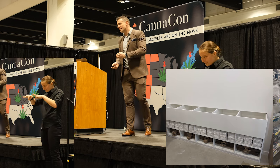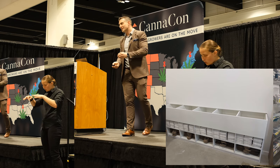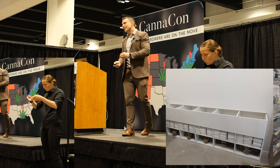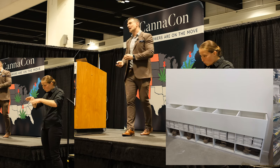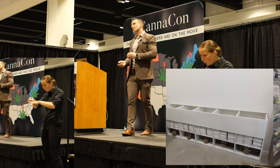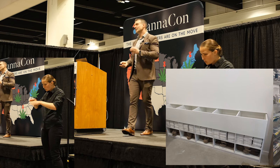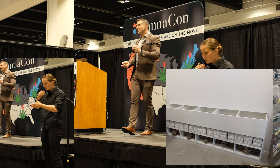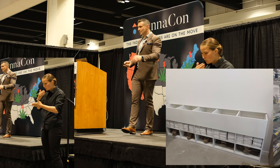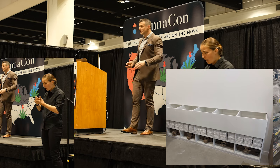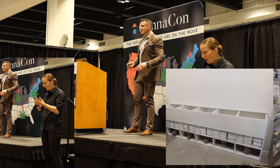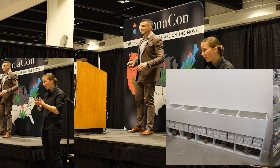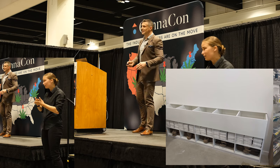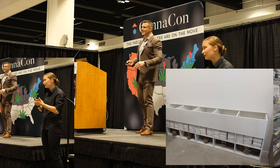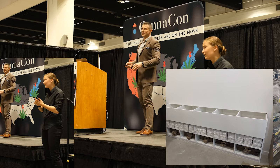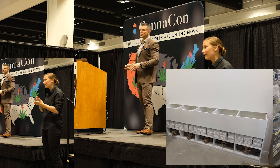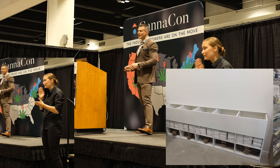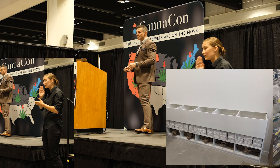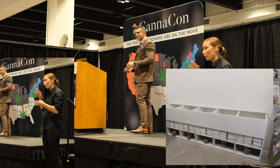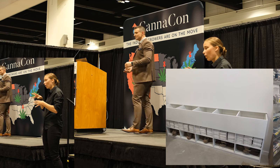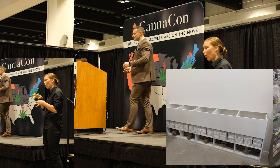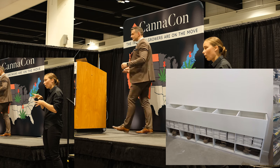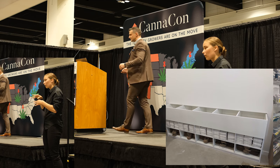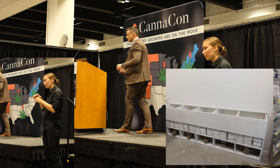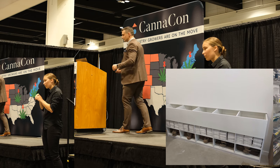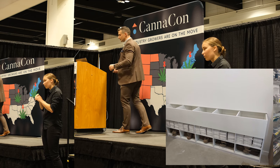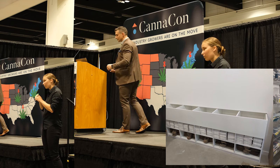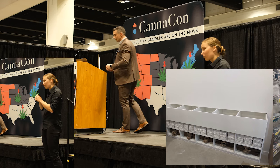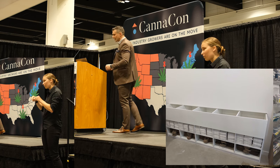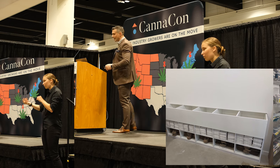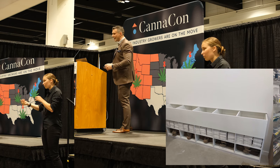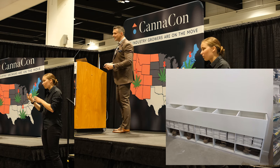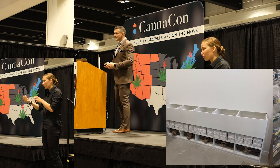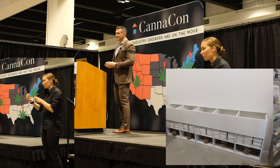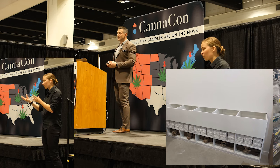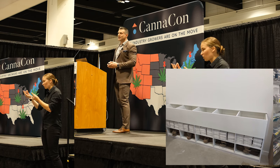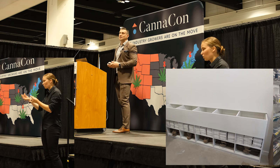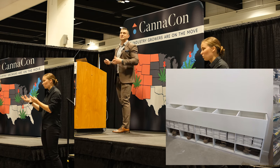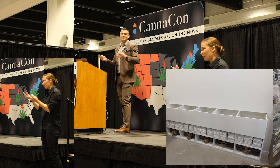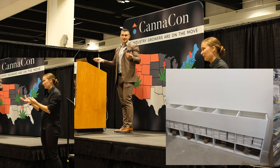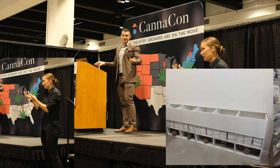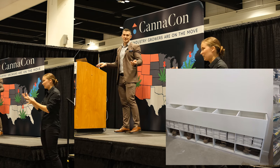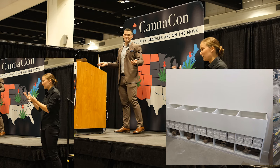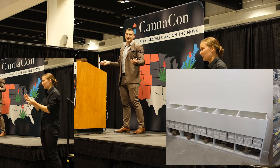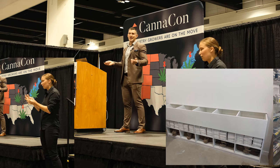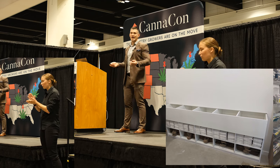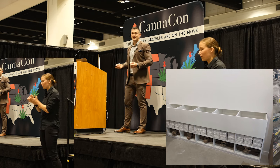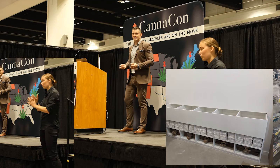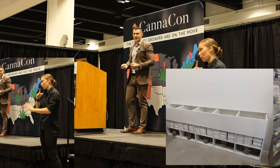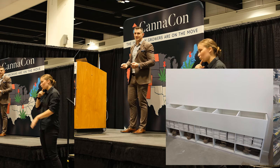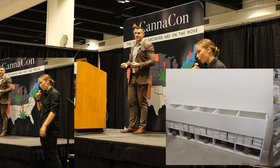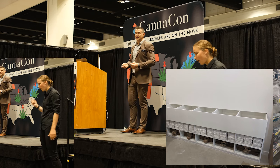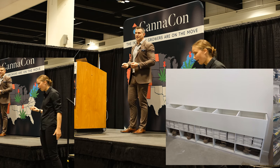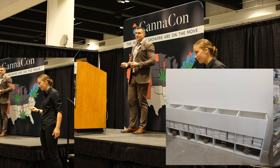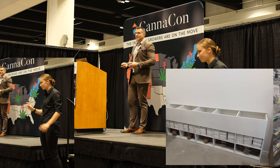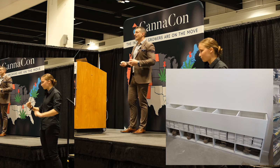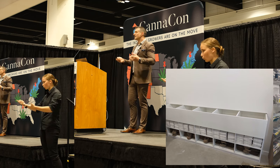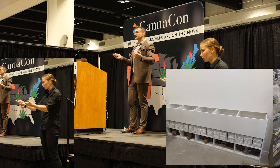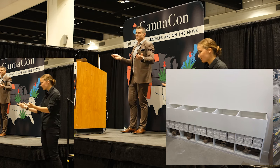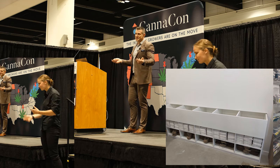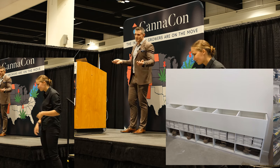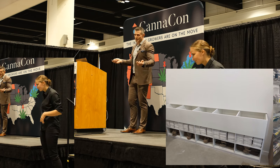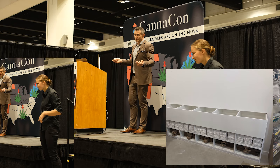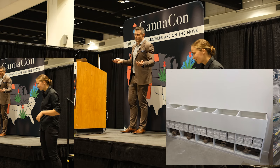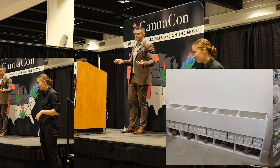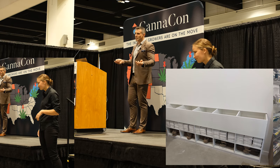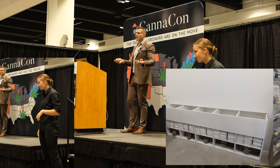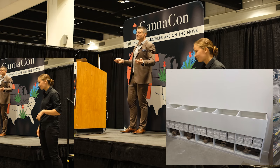will be, it will leak humidity in a dry room, and it can lose effectiveness, and it has